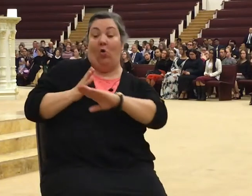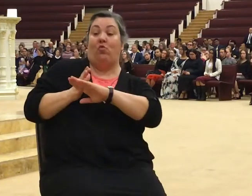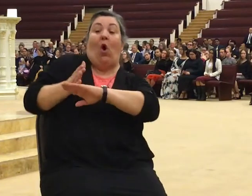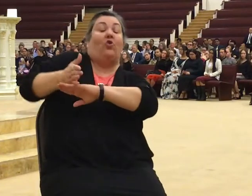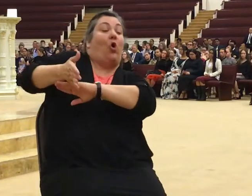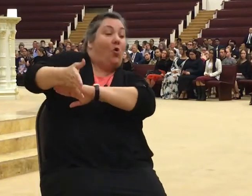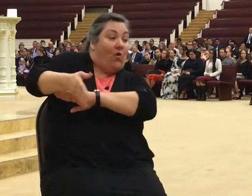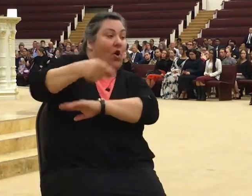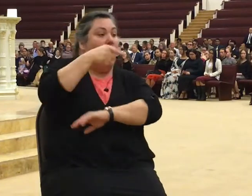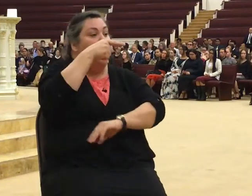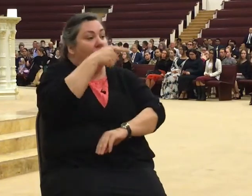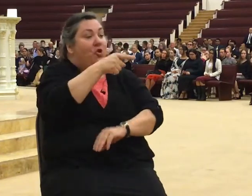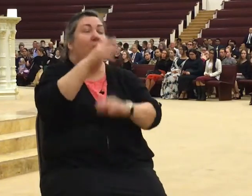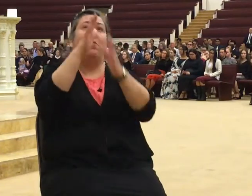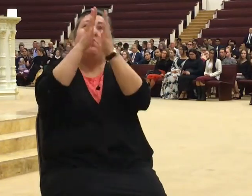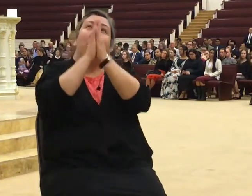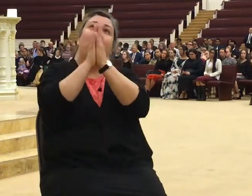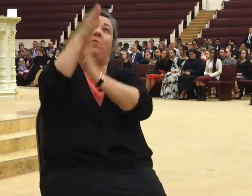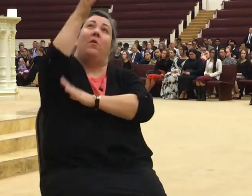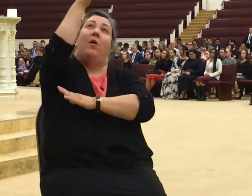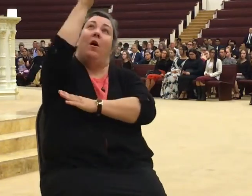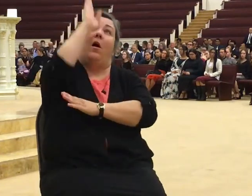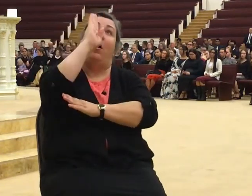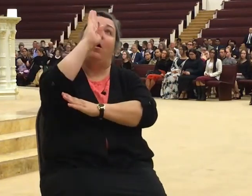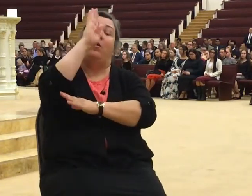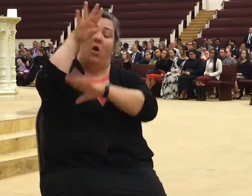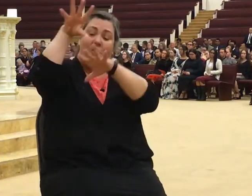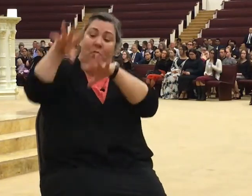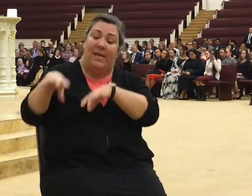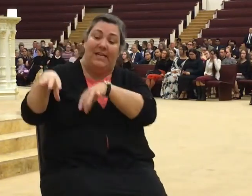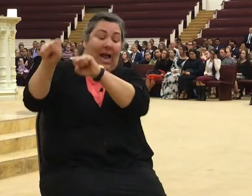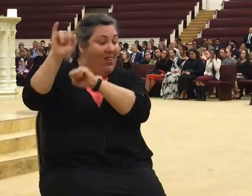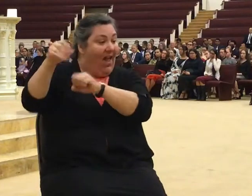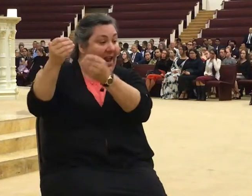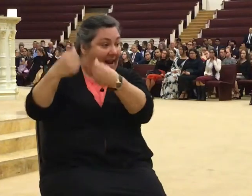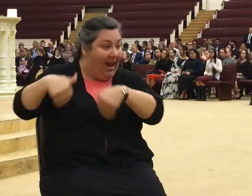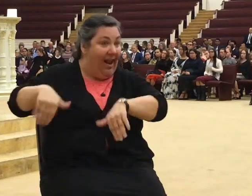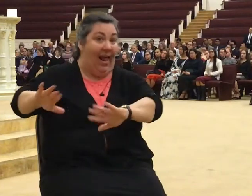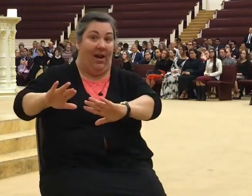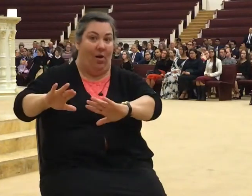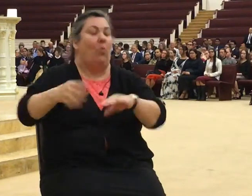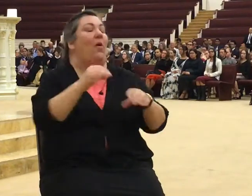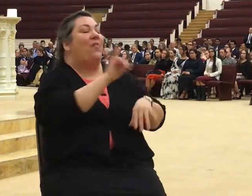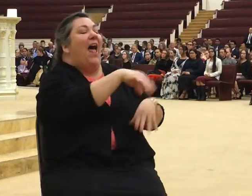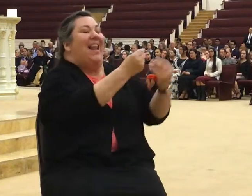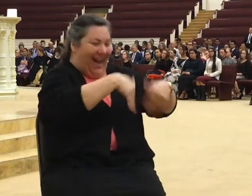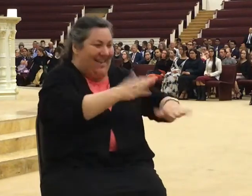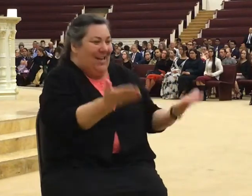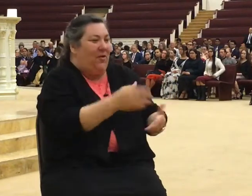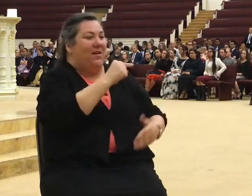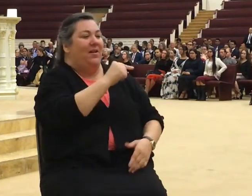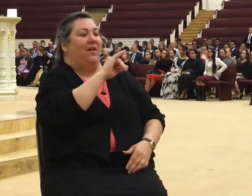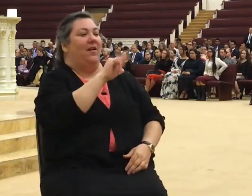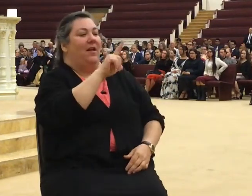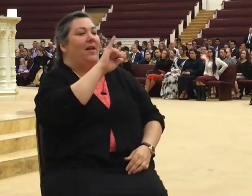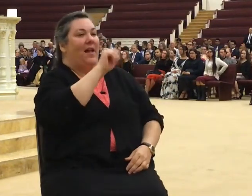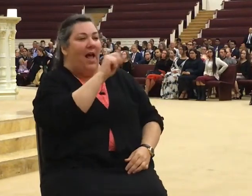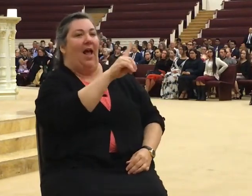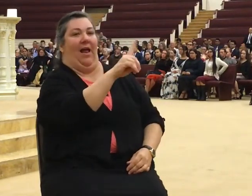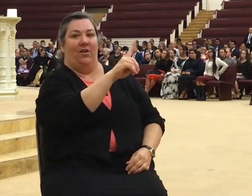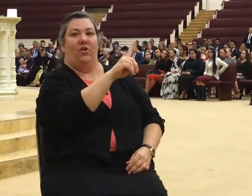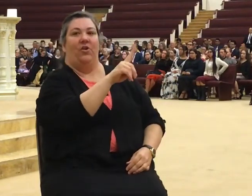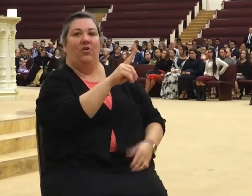you petitioned God to possess this land right here at Gilead, right here on this side